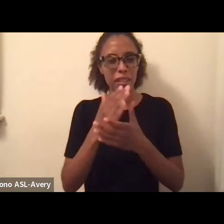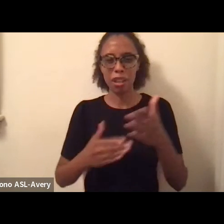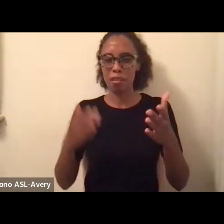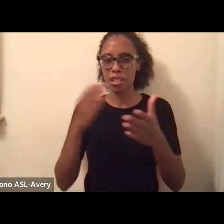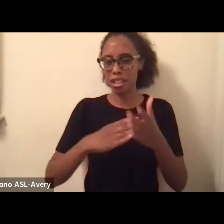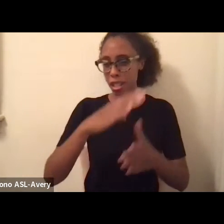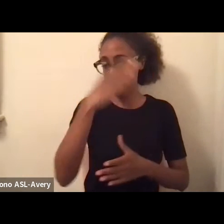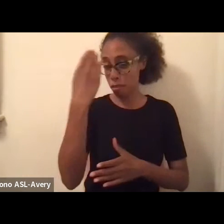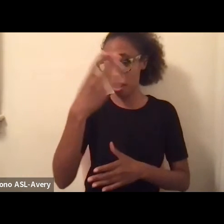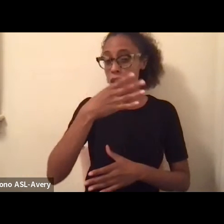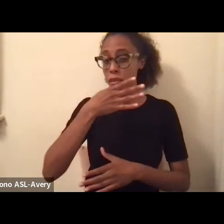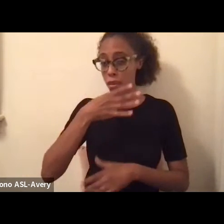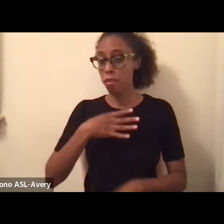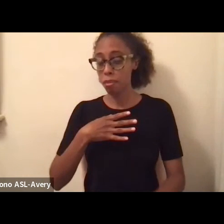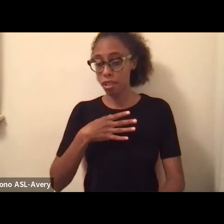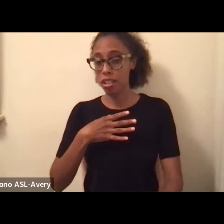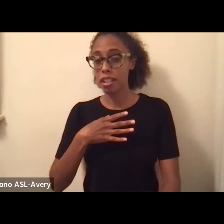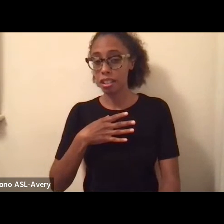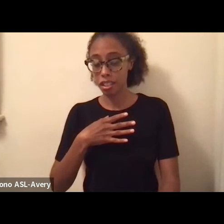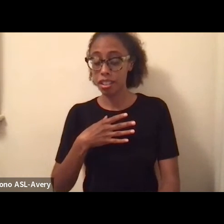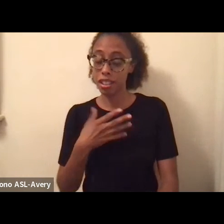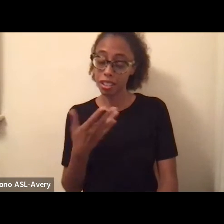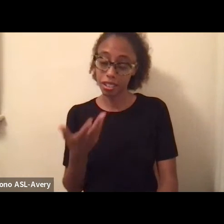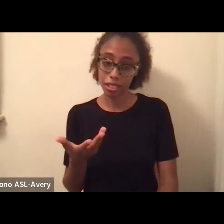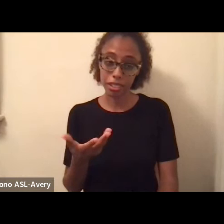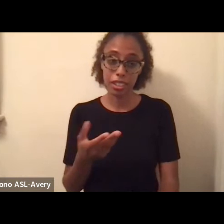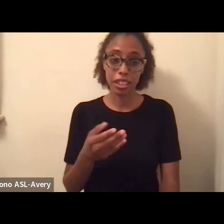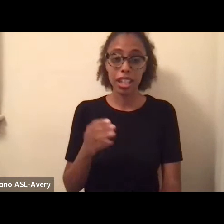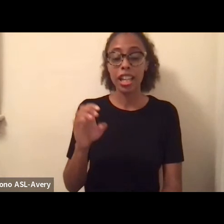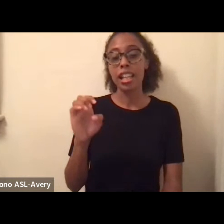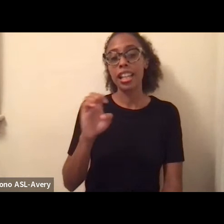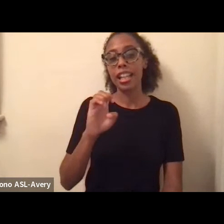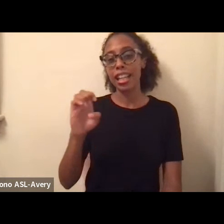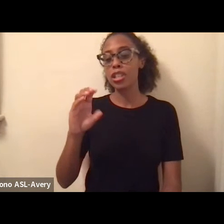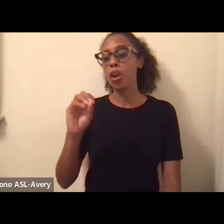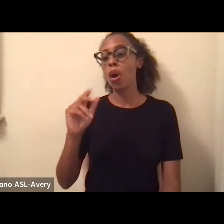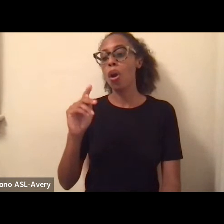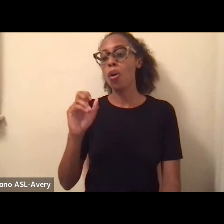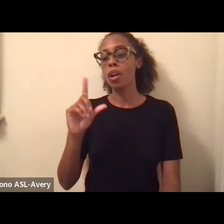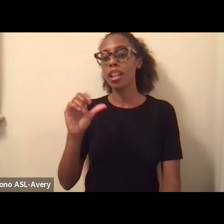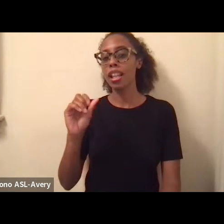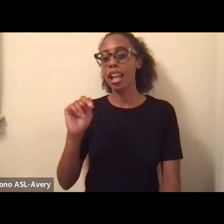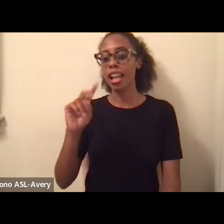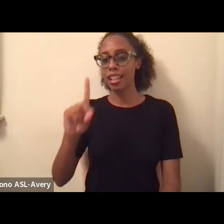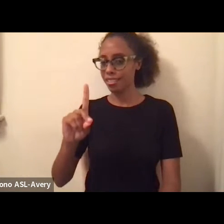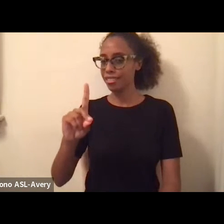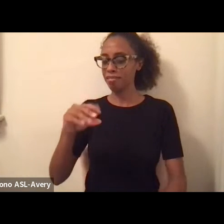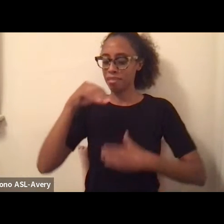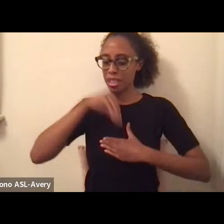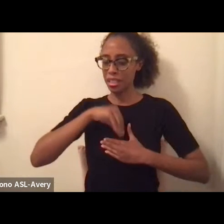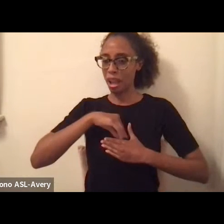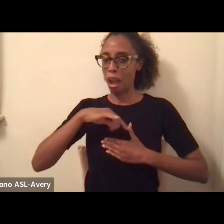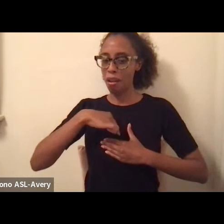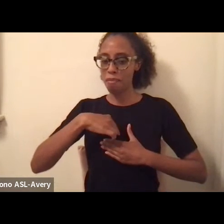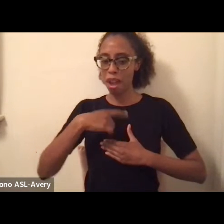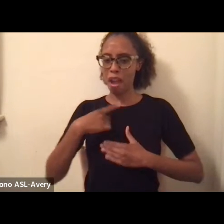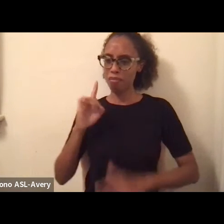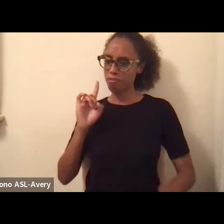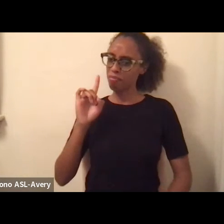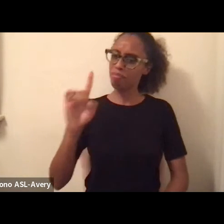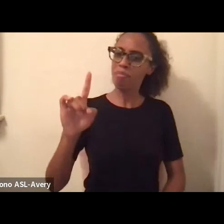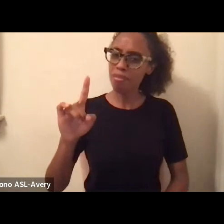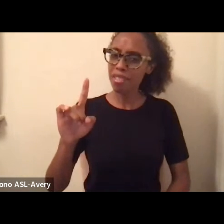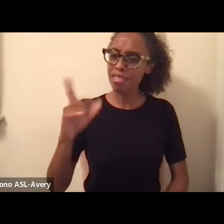woman. And the East Oakland in me rose up and went to go shut that fool